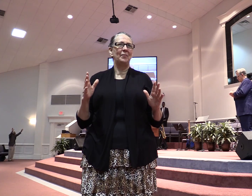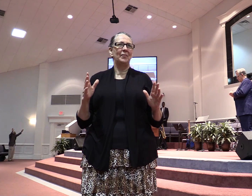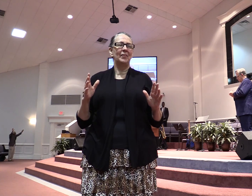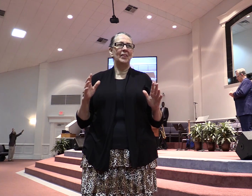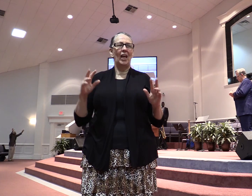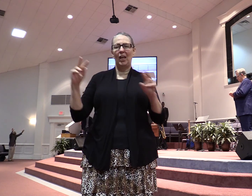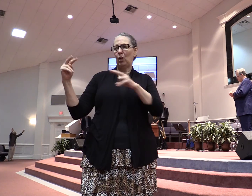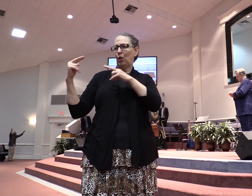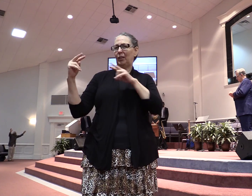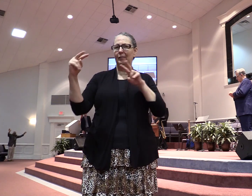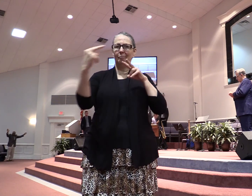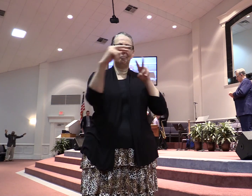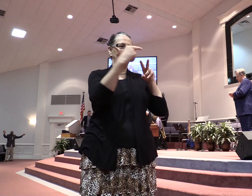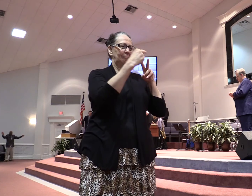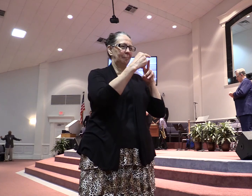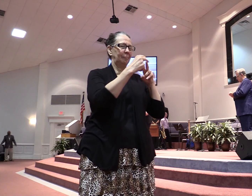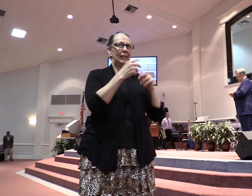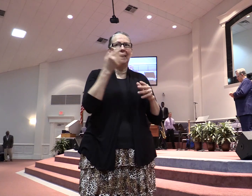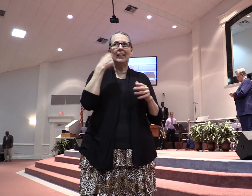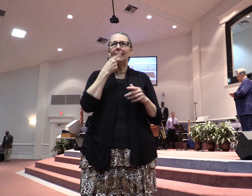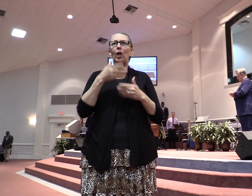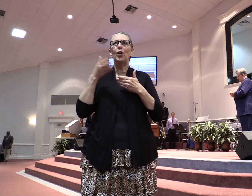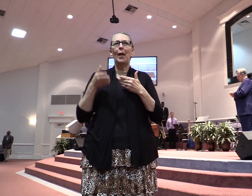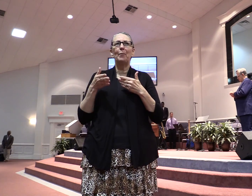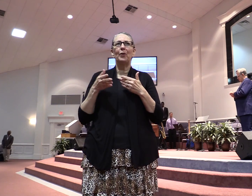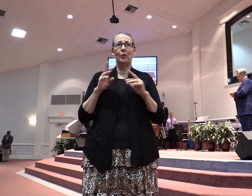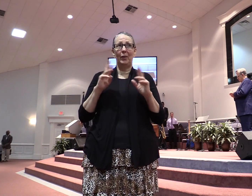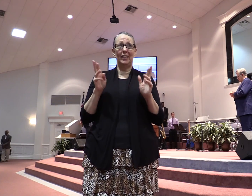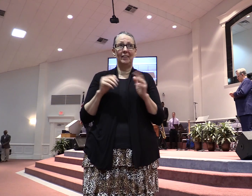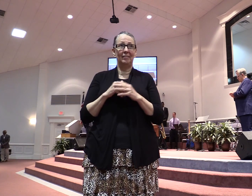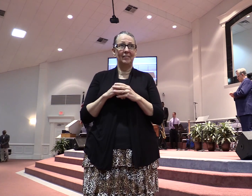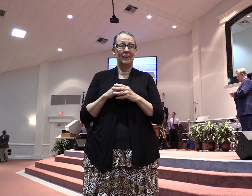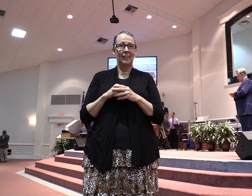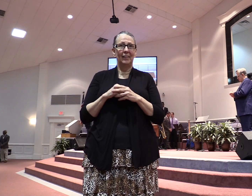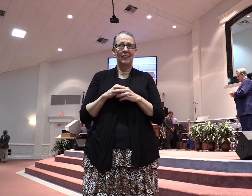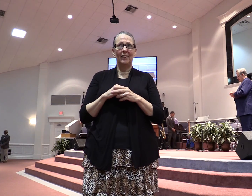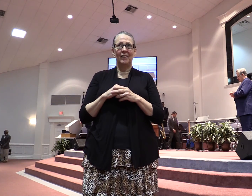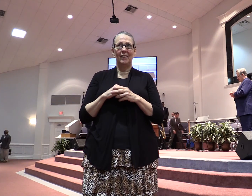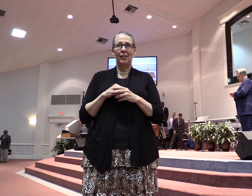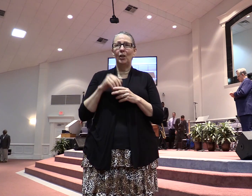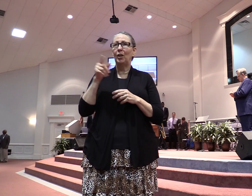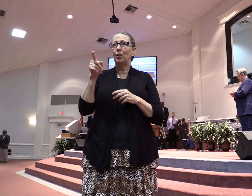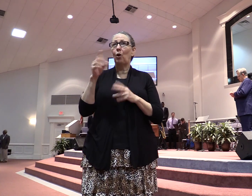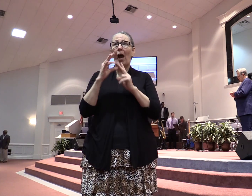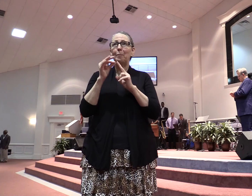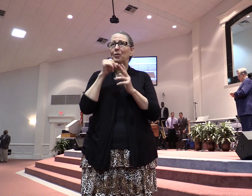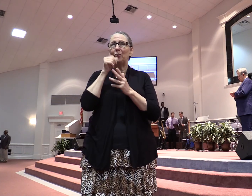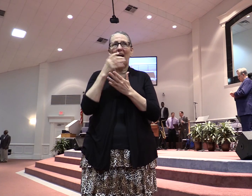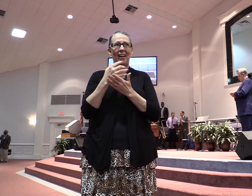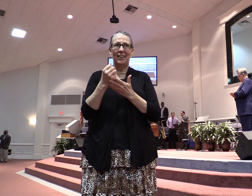Look at your neighbor and say these words to them right now. You ready? You're not out of options.